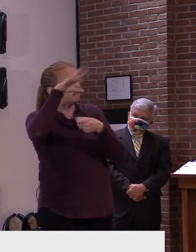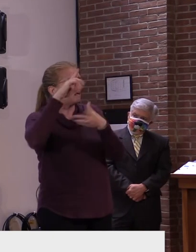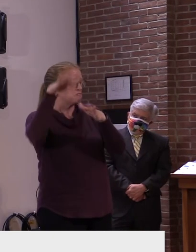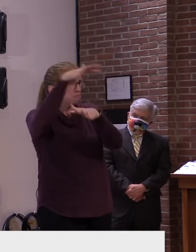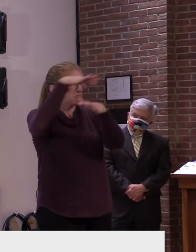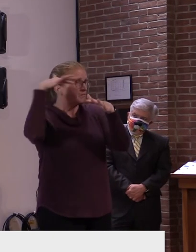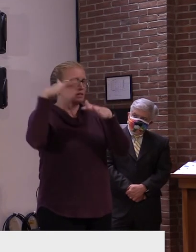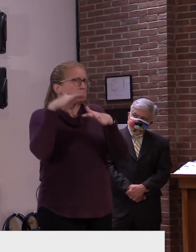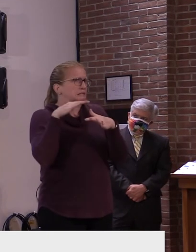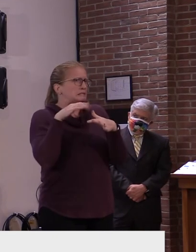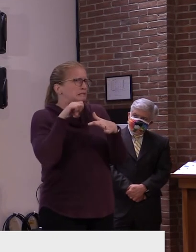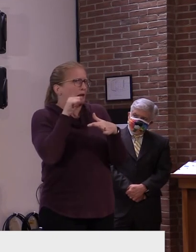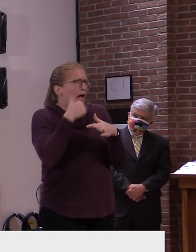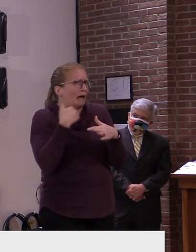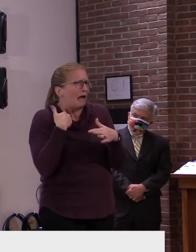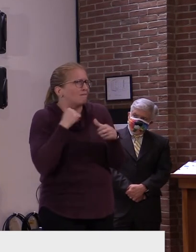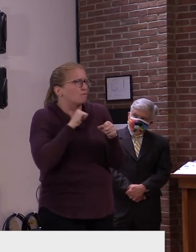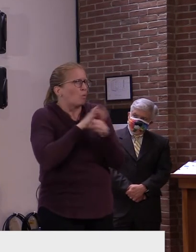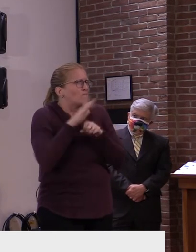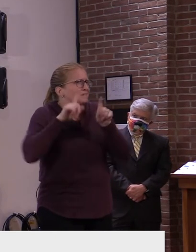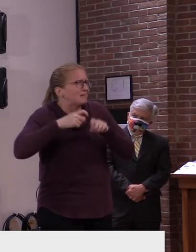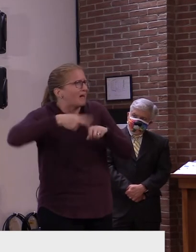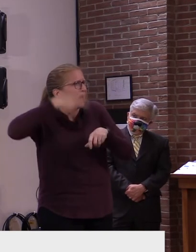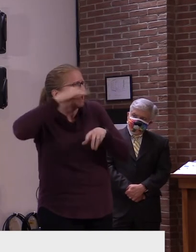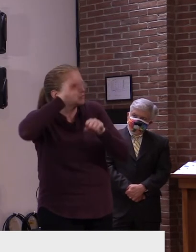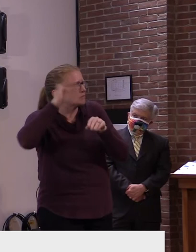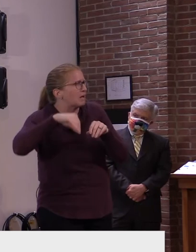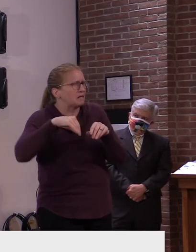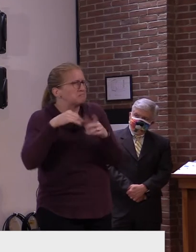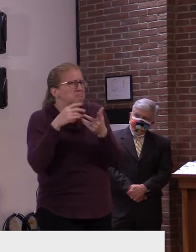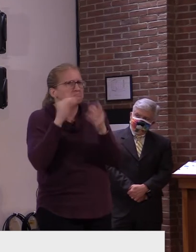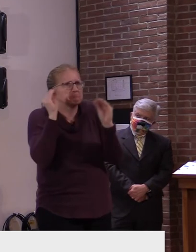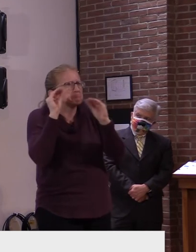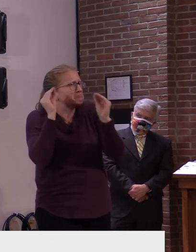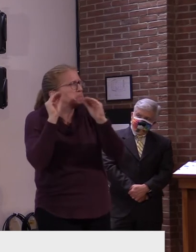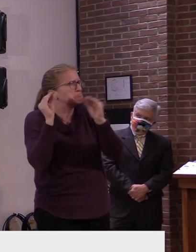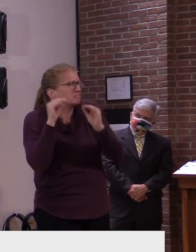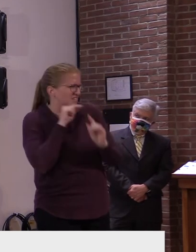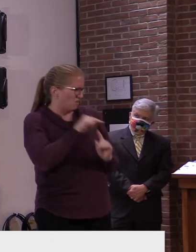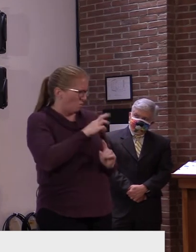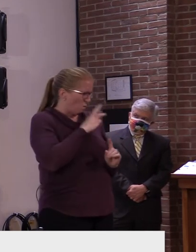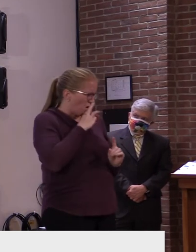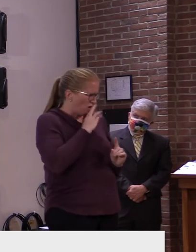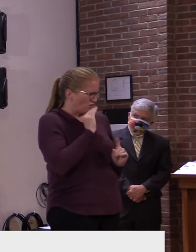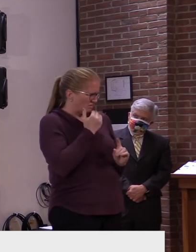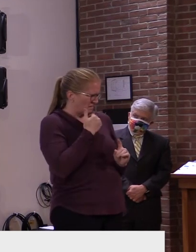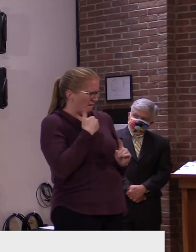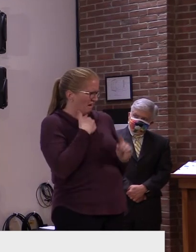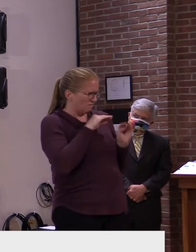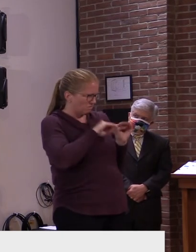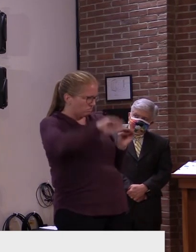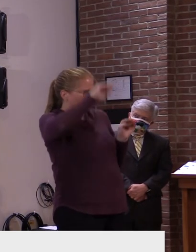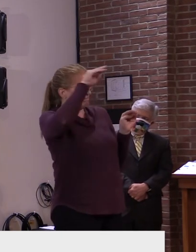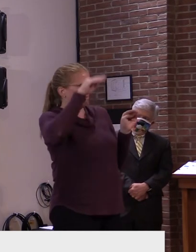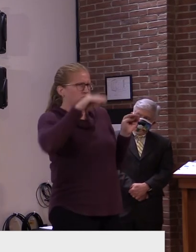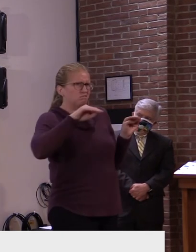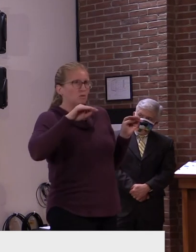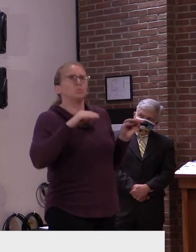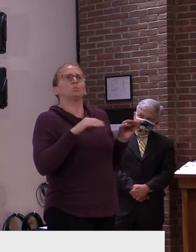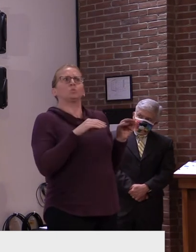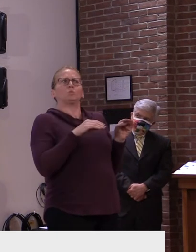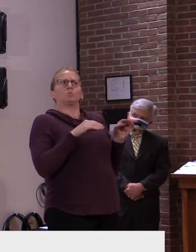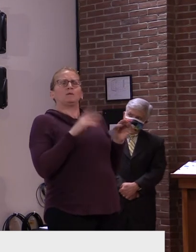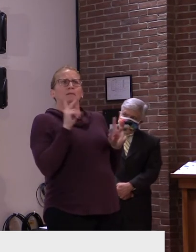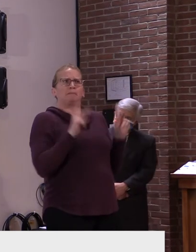outbreak and so uh having seen that got everybody's not only curiosity up but